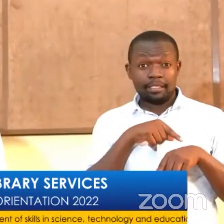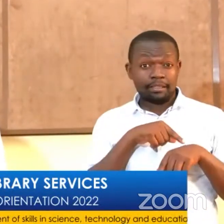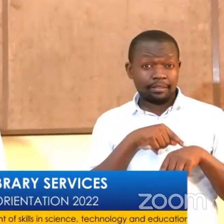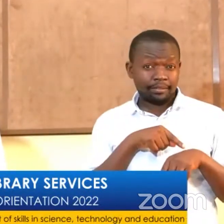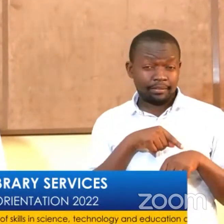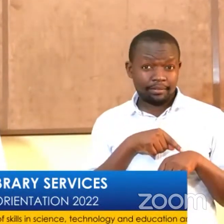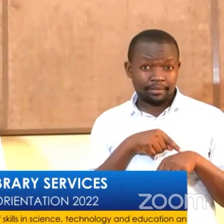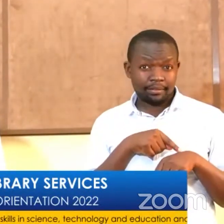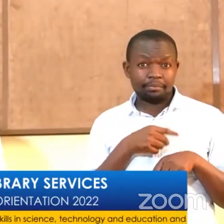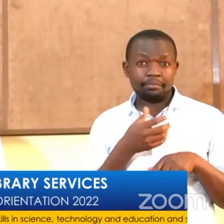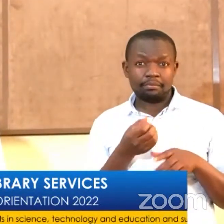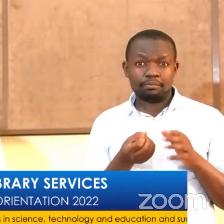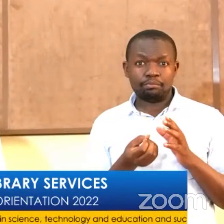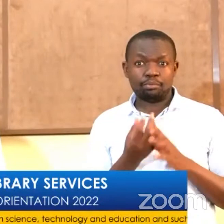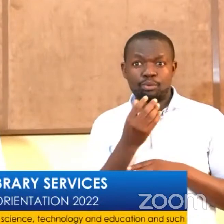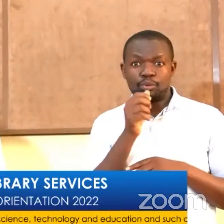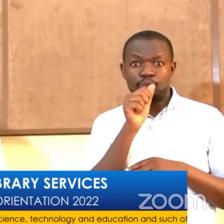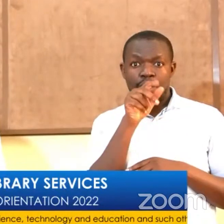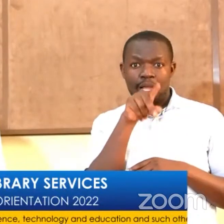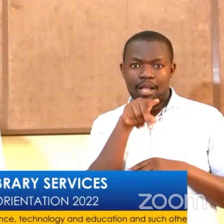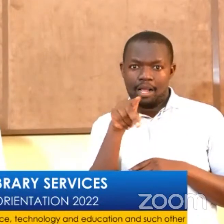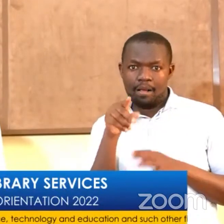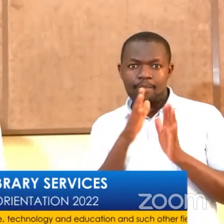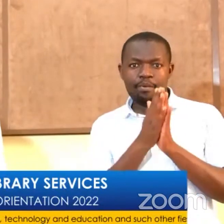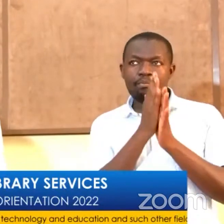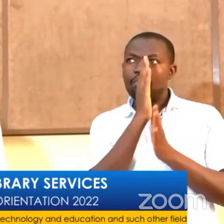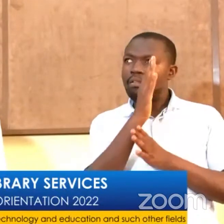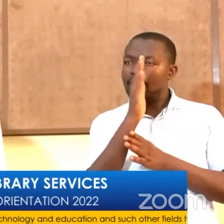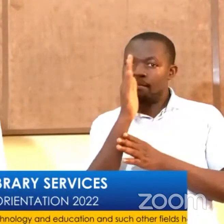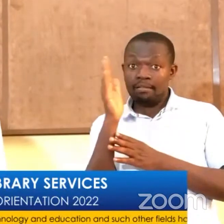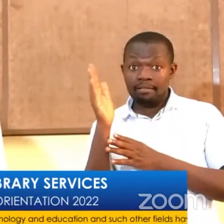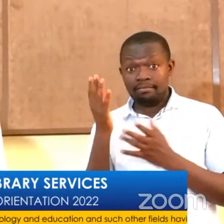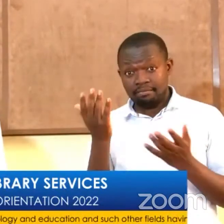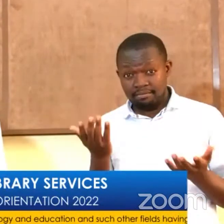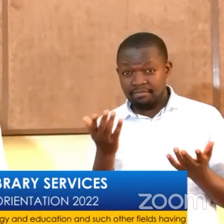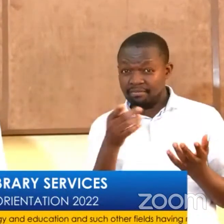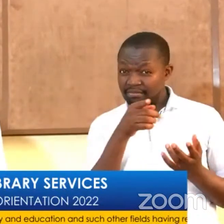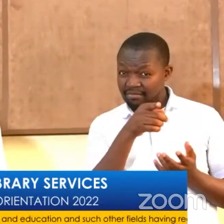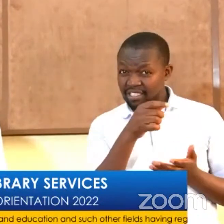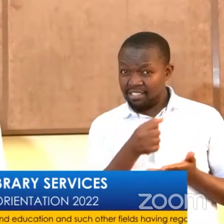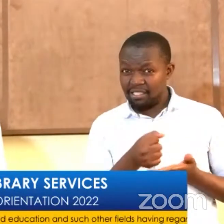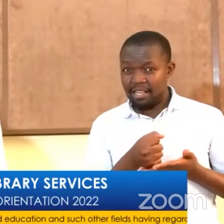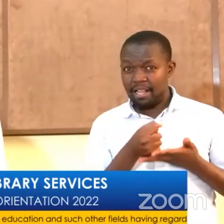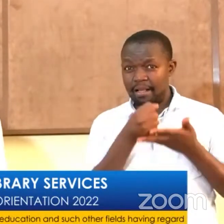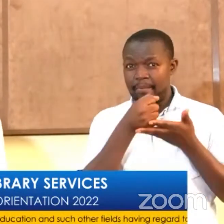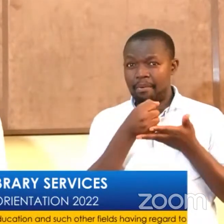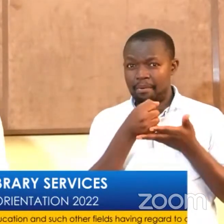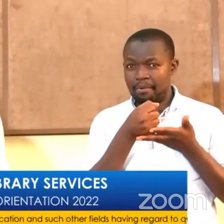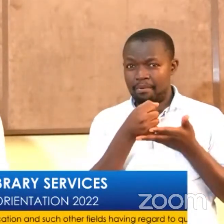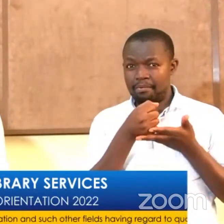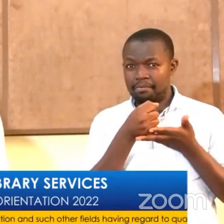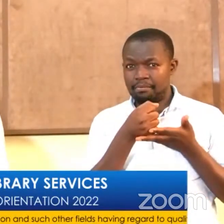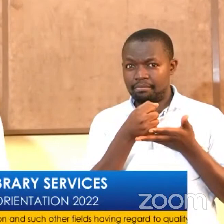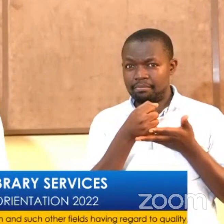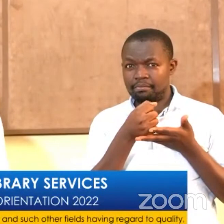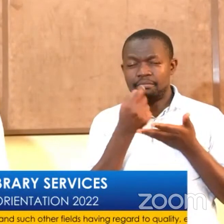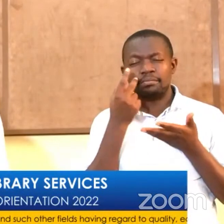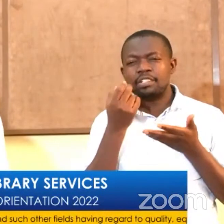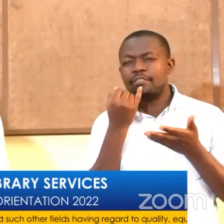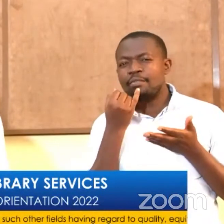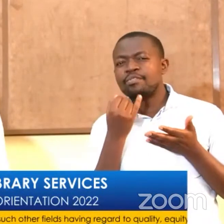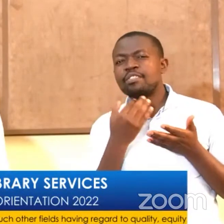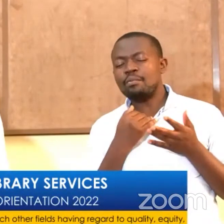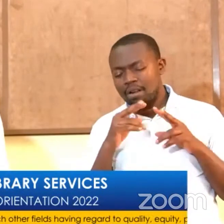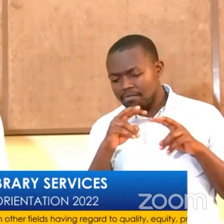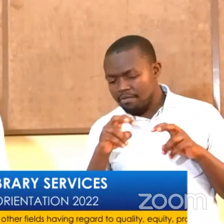have the app of the library, will it enable me to get the wanted